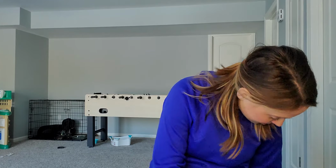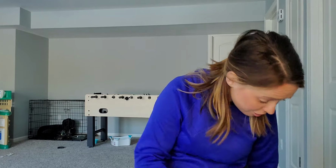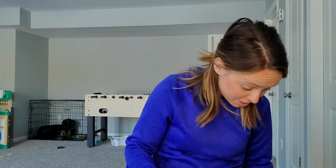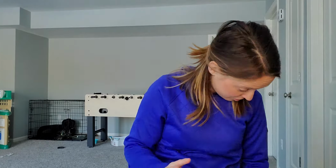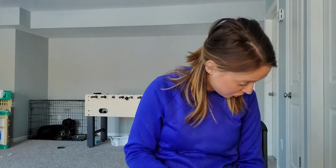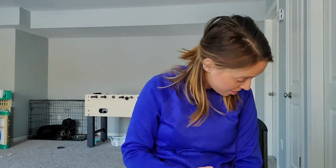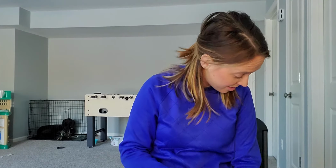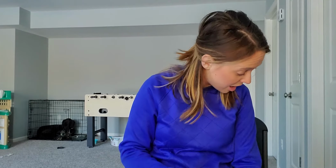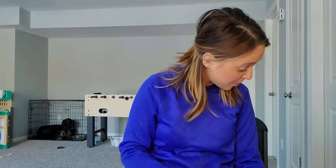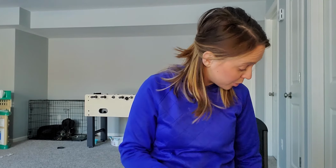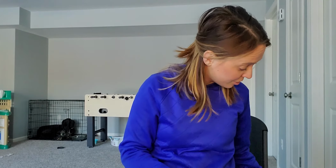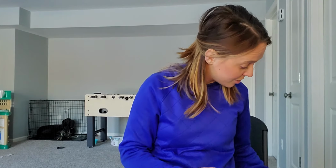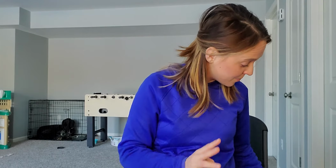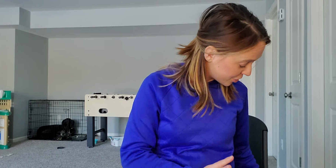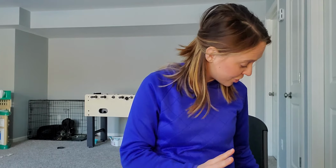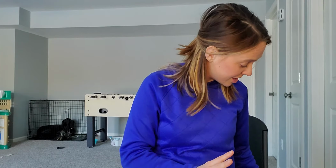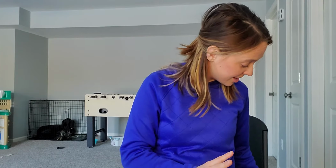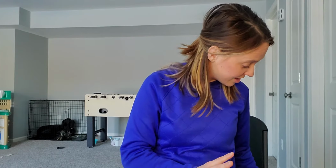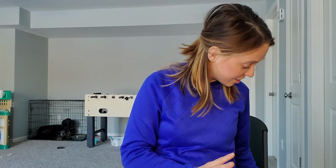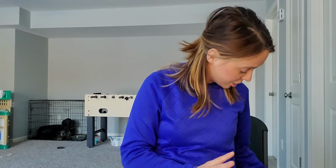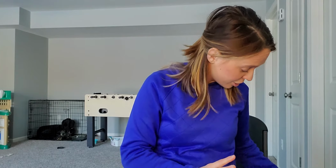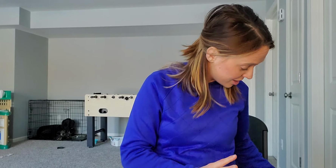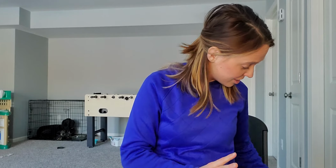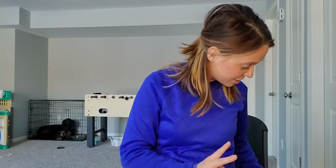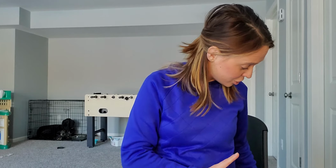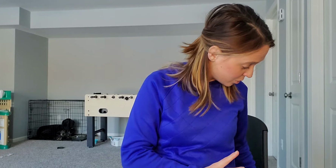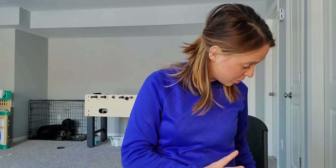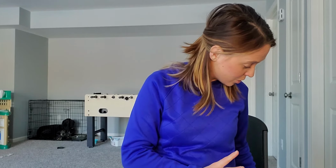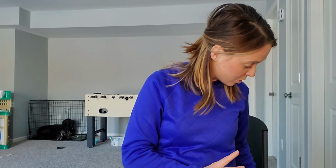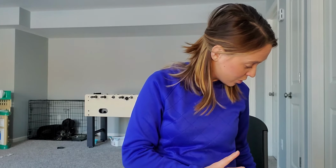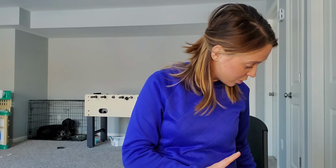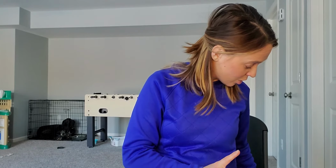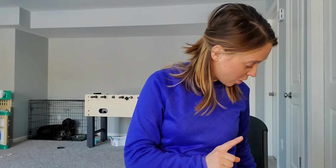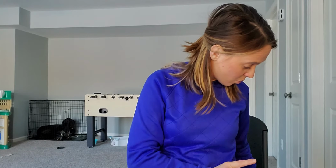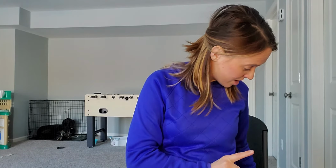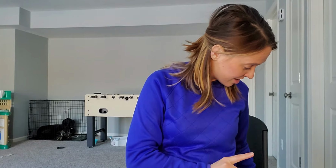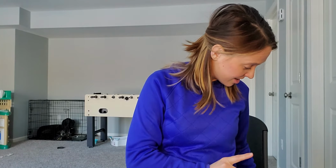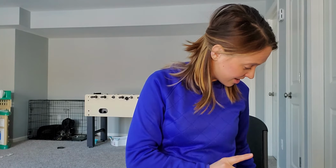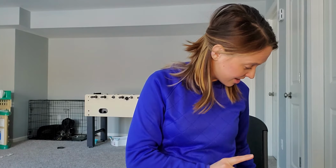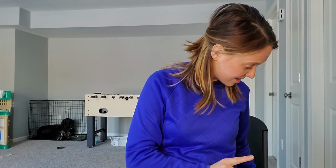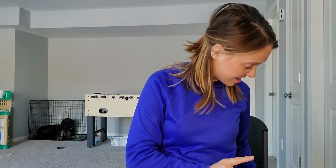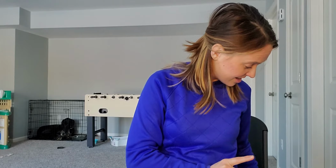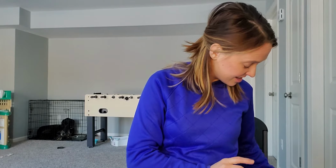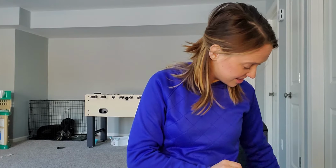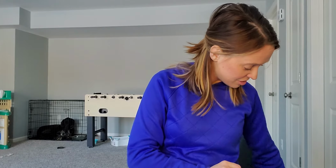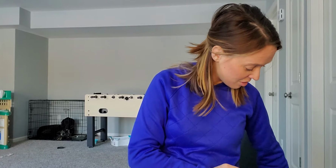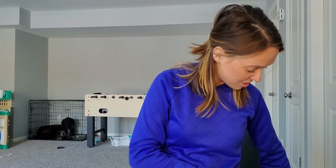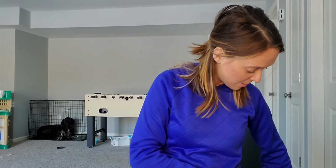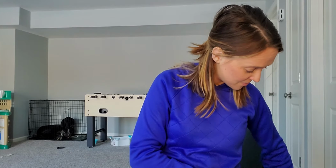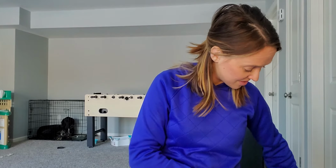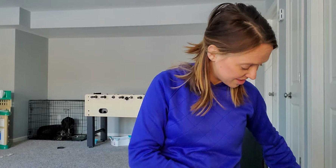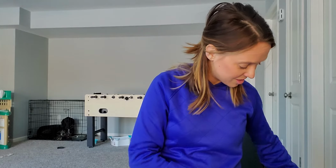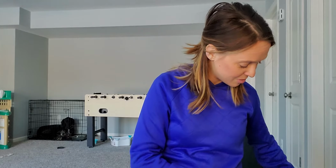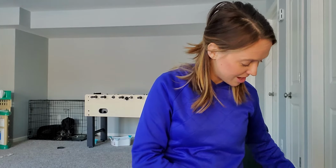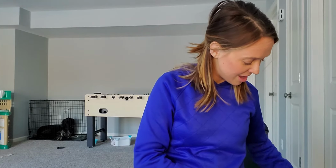Hurry. Four. I'll help you. Three. I'll help you. Come on. Hurry. Two. Alyssa, come one. On. One. Zero.